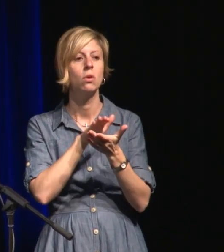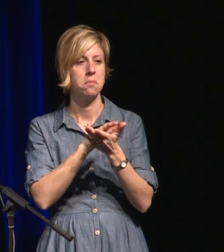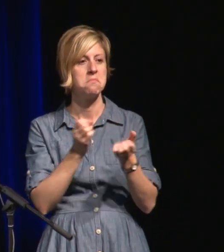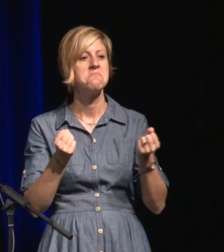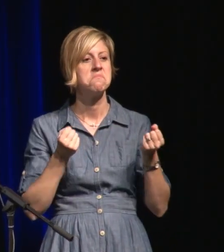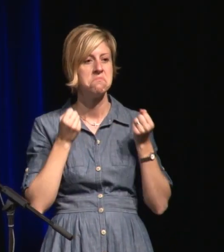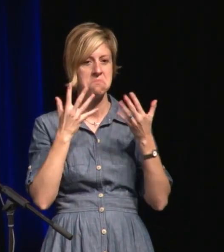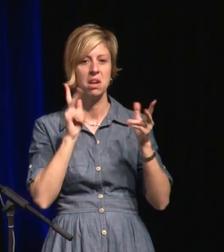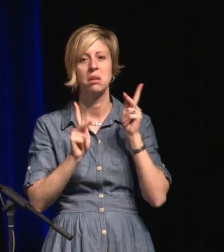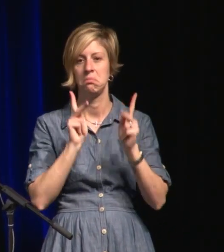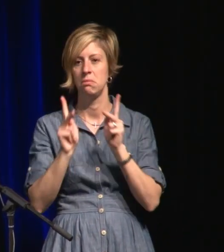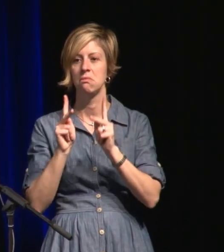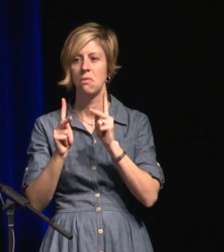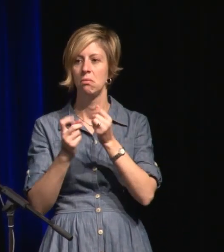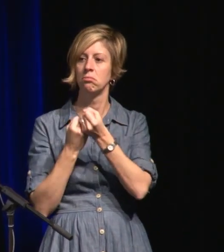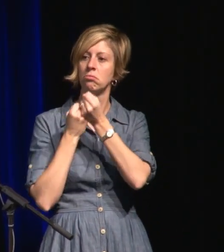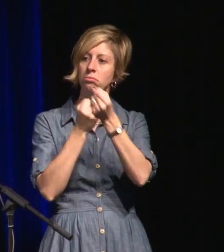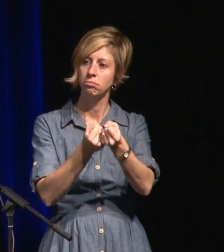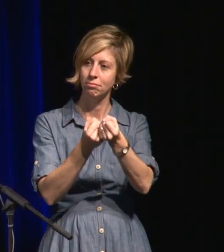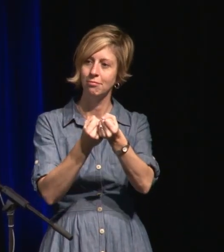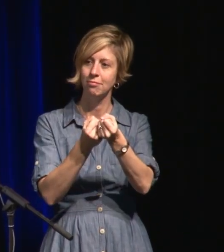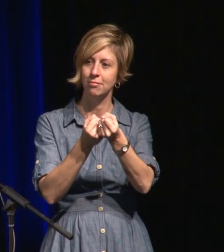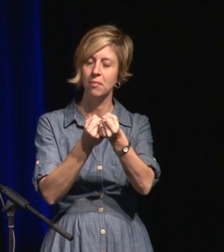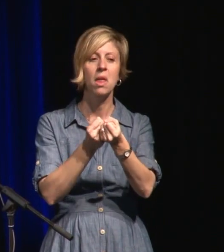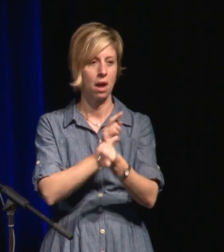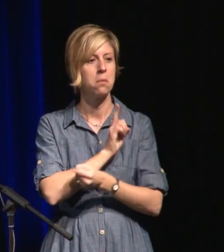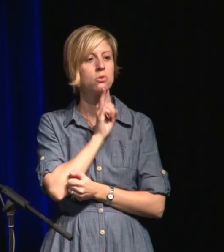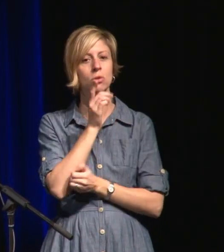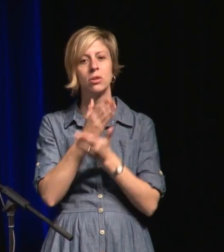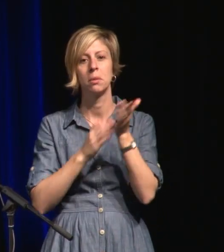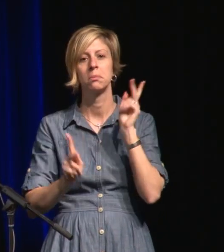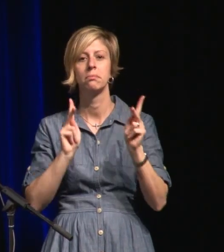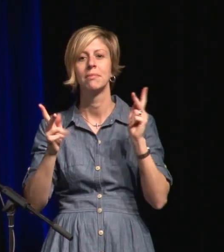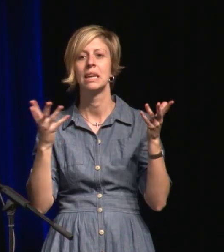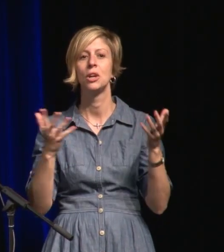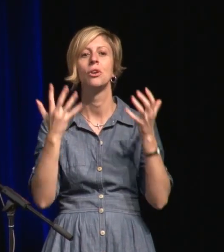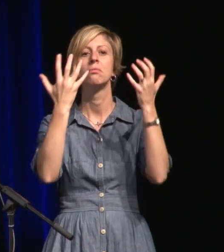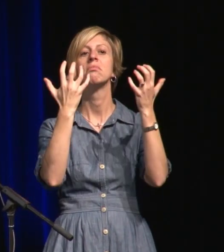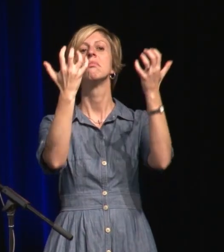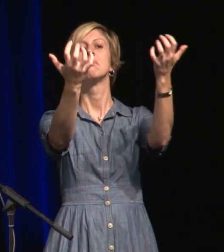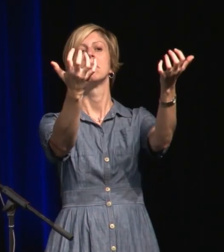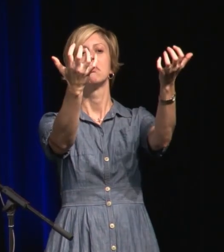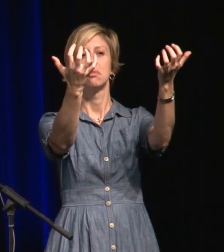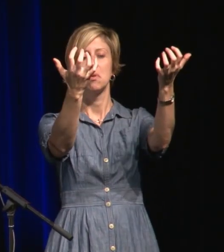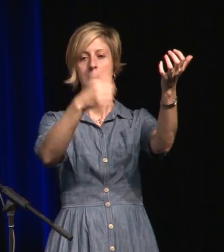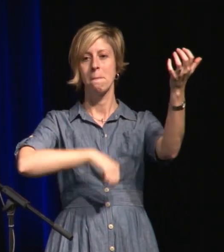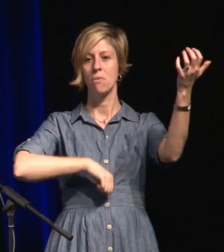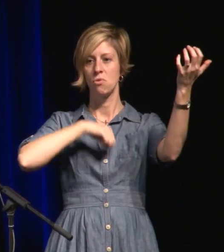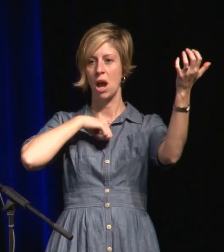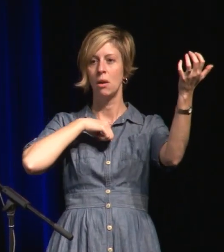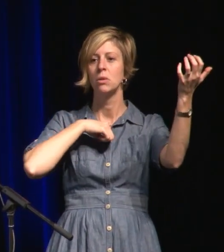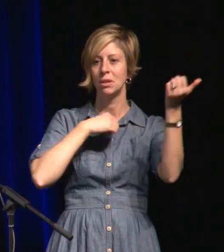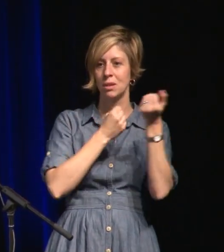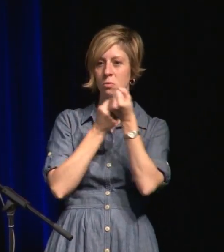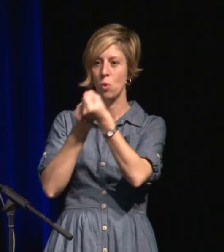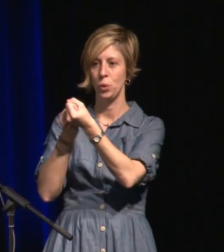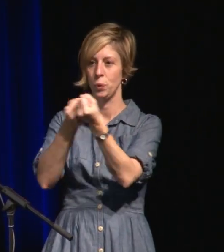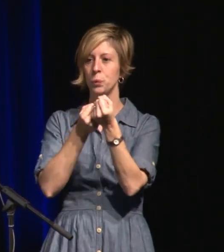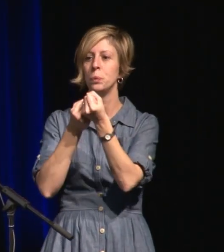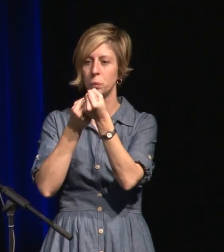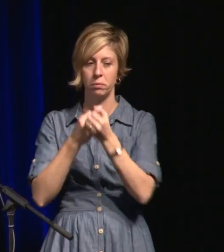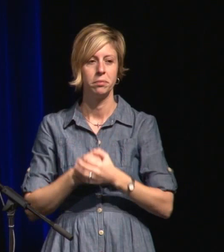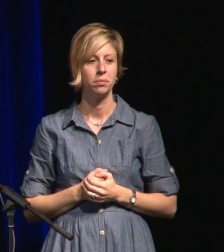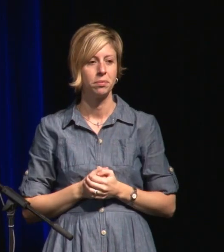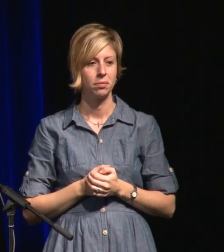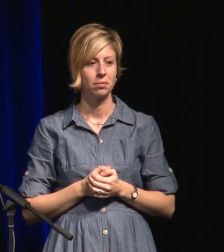individuals here today who are very proud of what you have accomplished. They're the people who you turned to when times got tough, when you